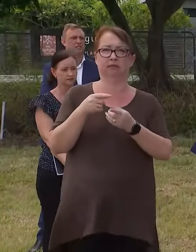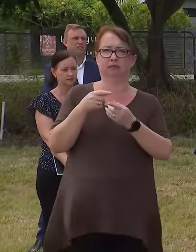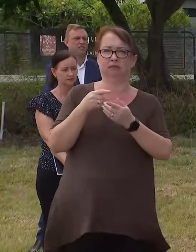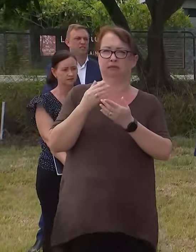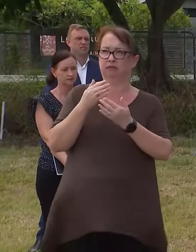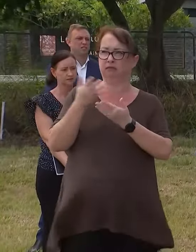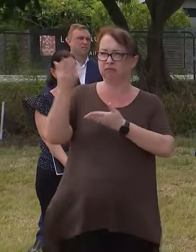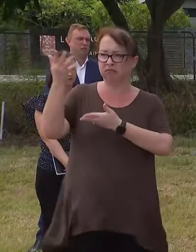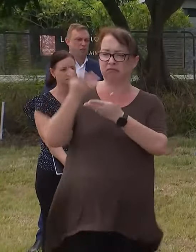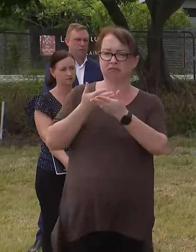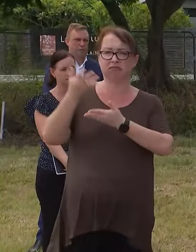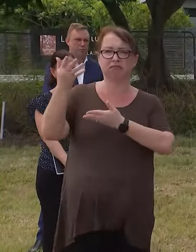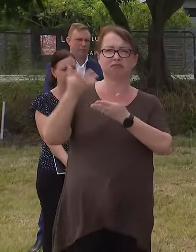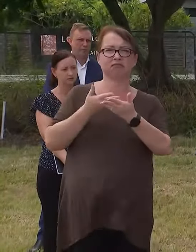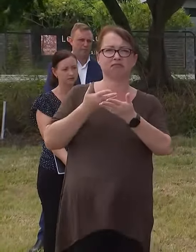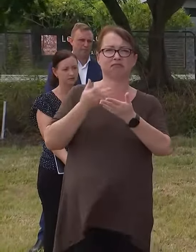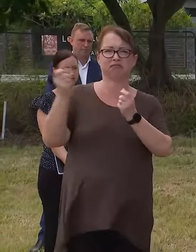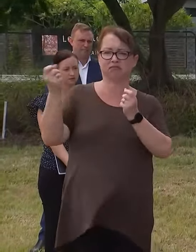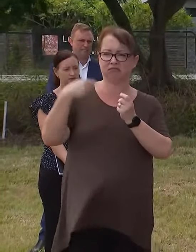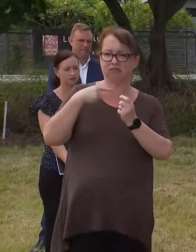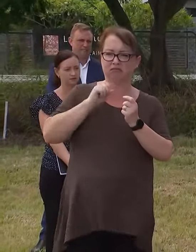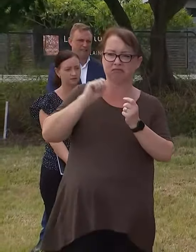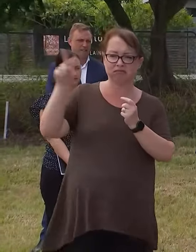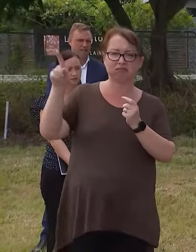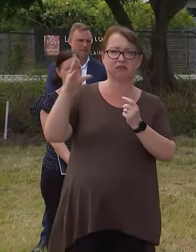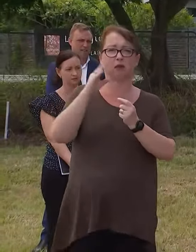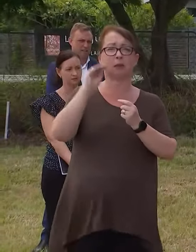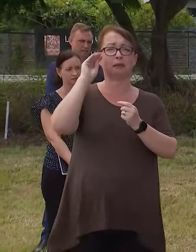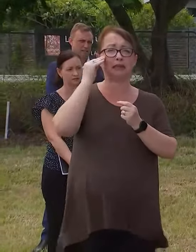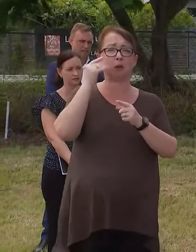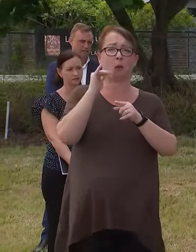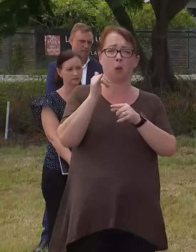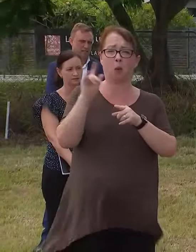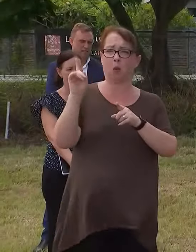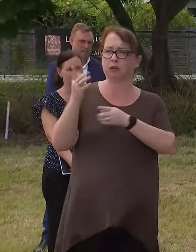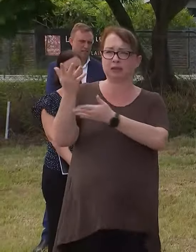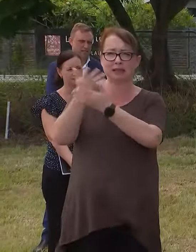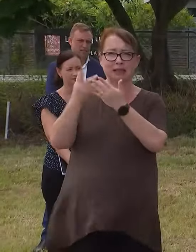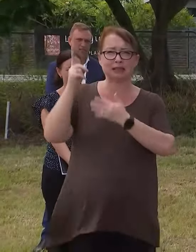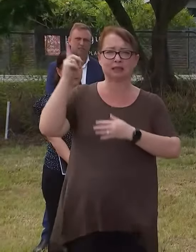committee, and I cannot disclose matters that were discussed before the committee.